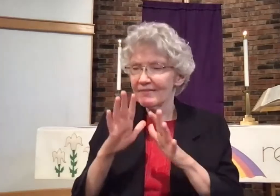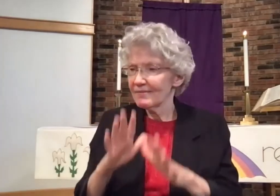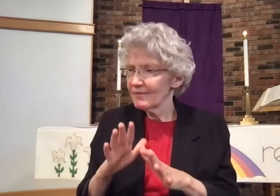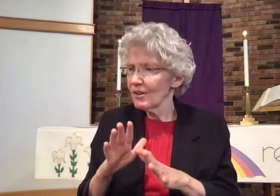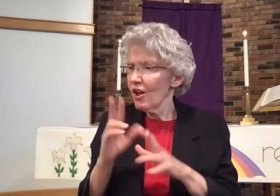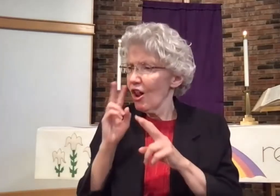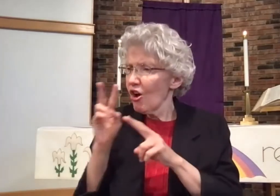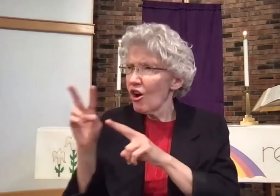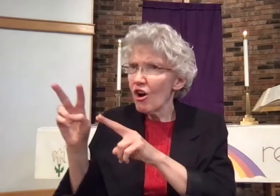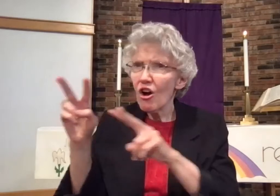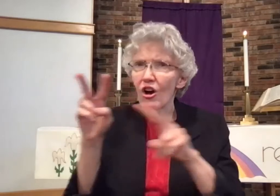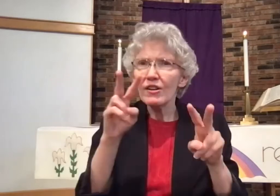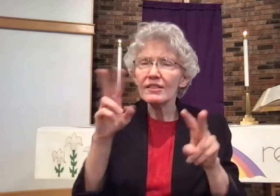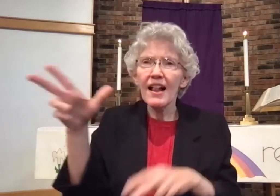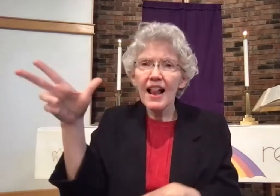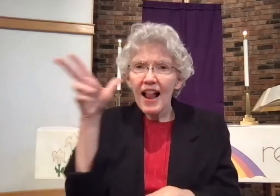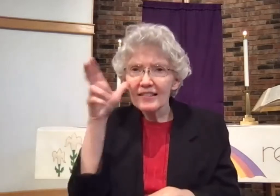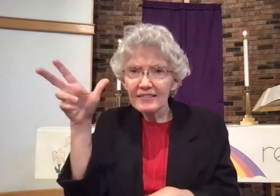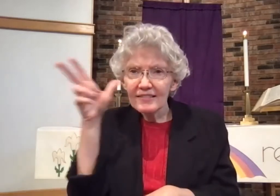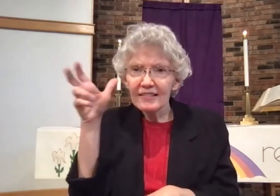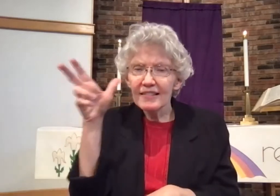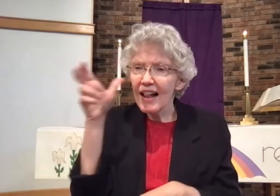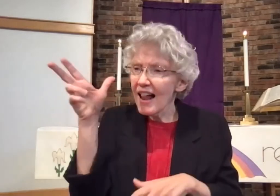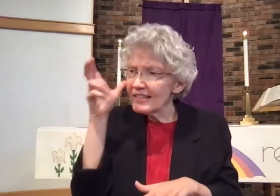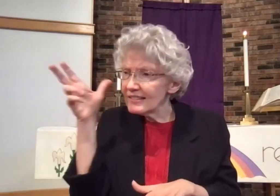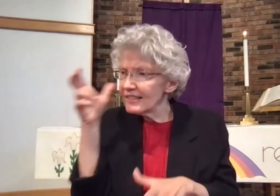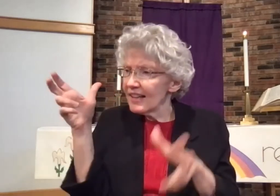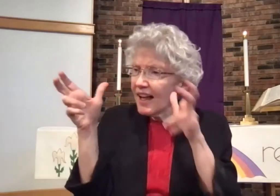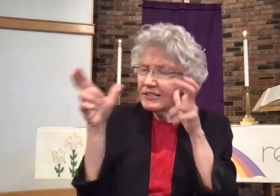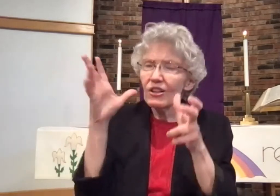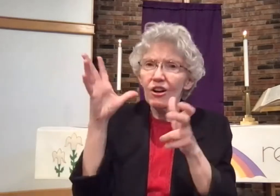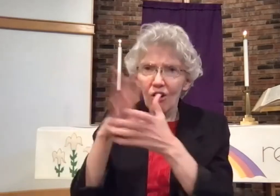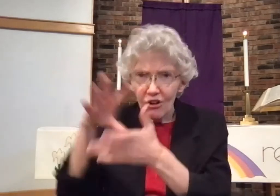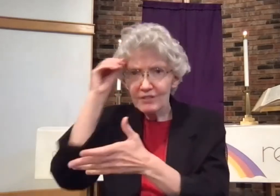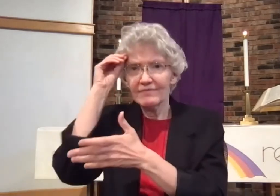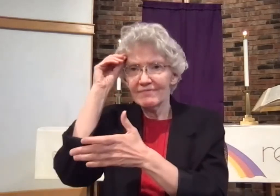The second is to stop, look, listen, and learn.